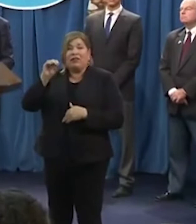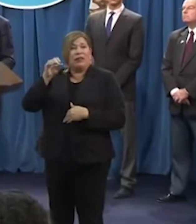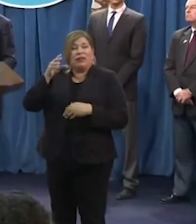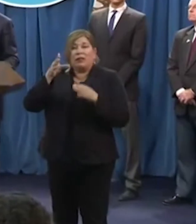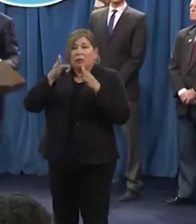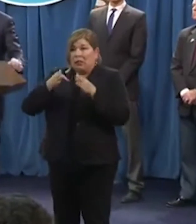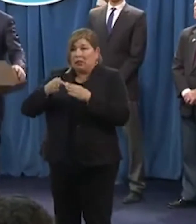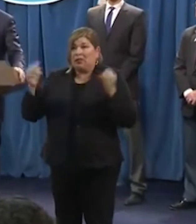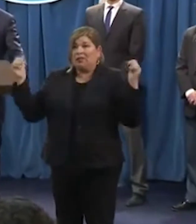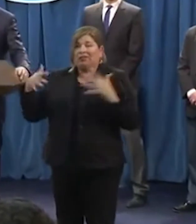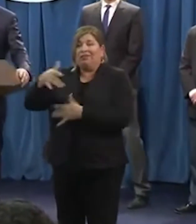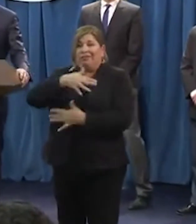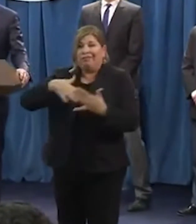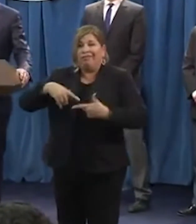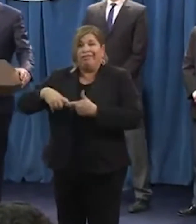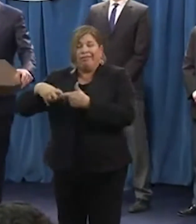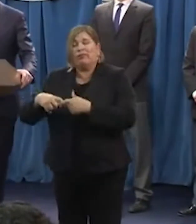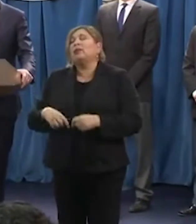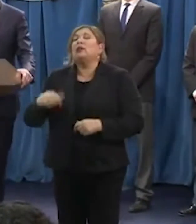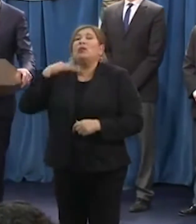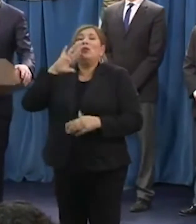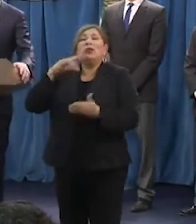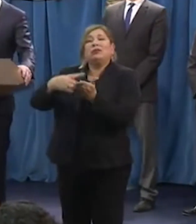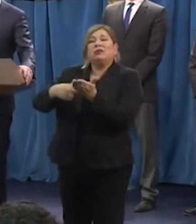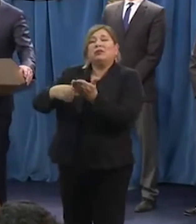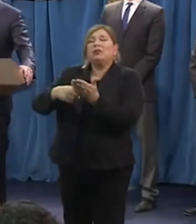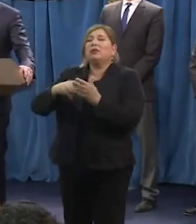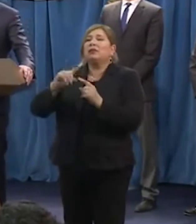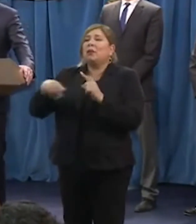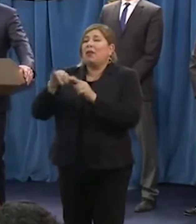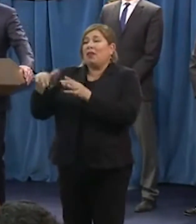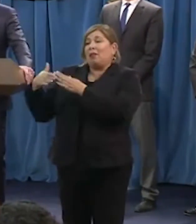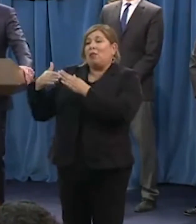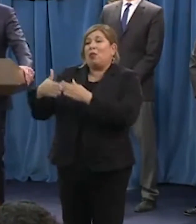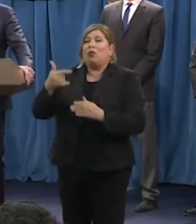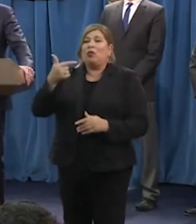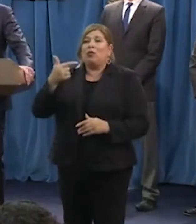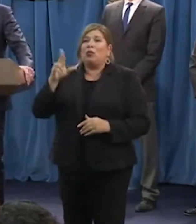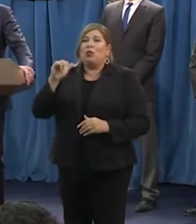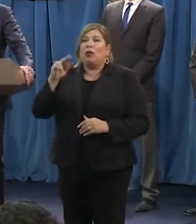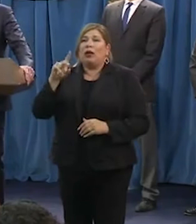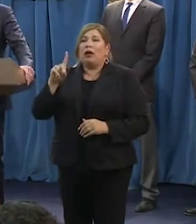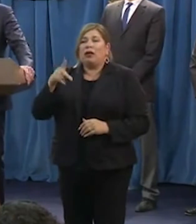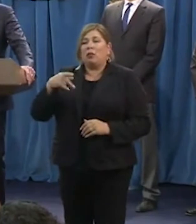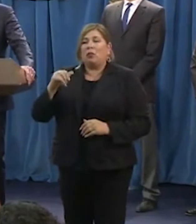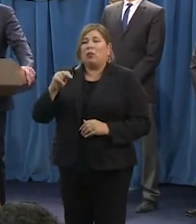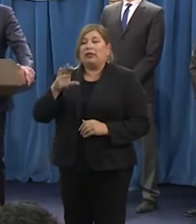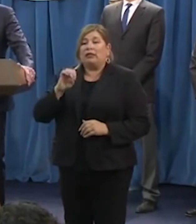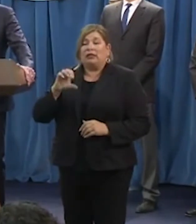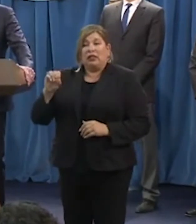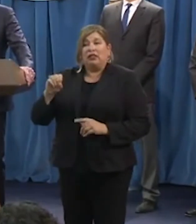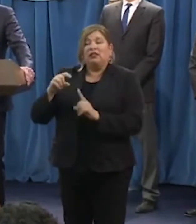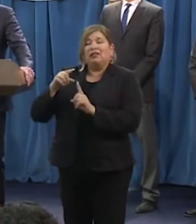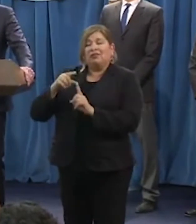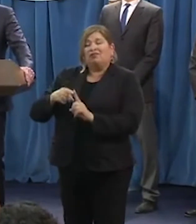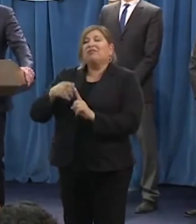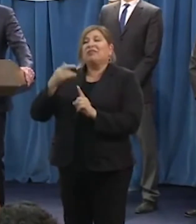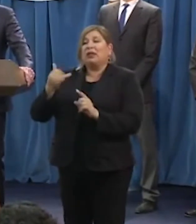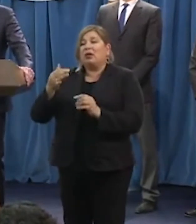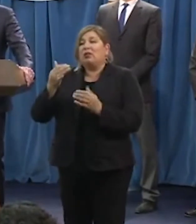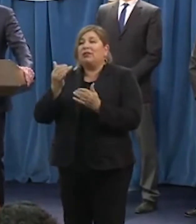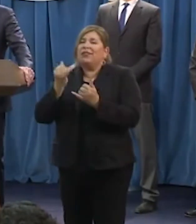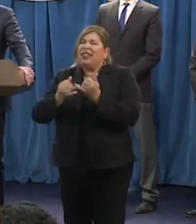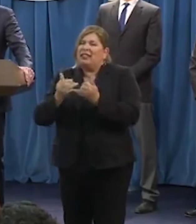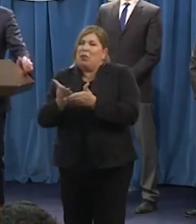through details of the Grand Princess as well, as those operations are now moving into their final